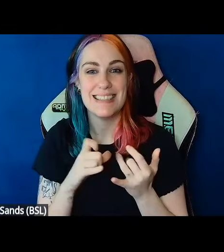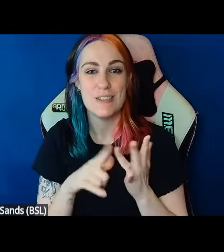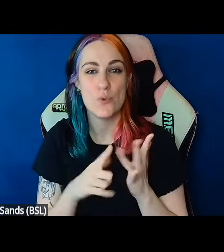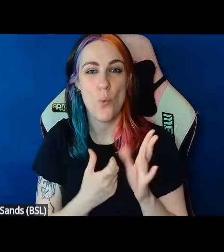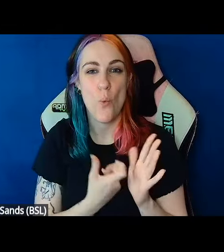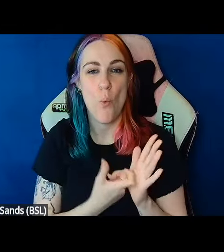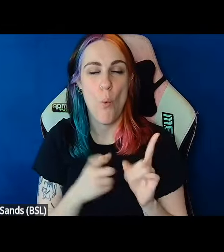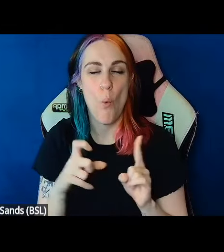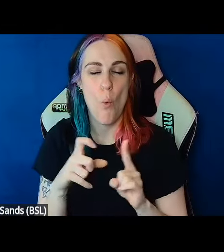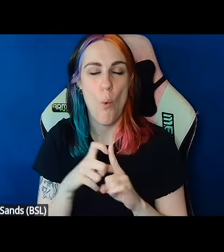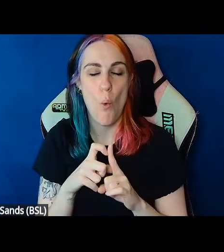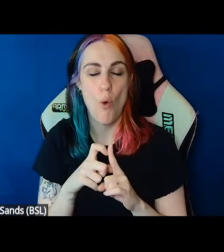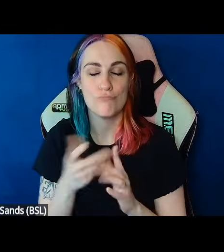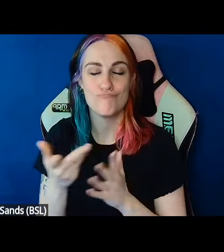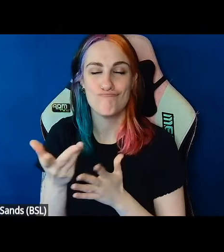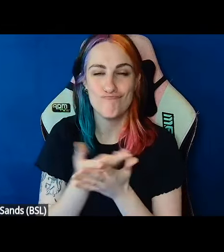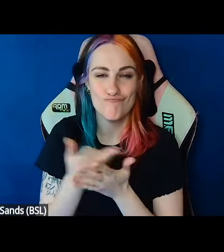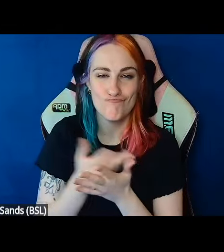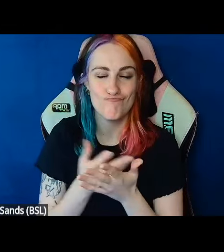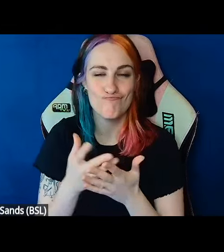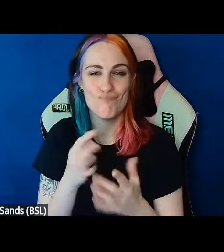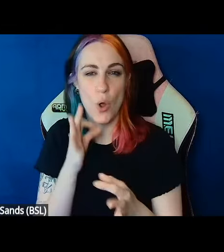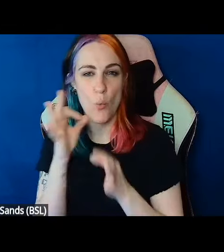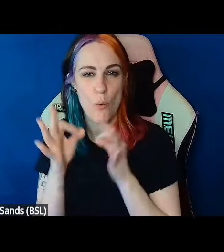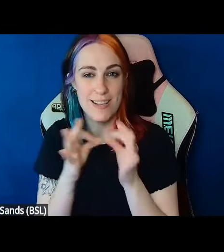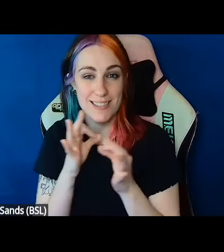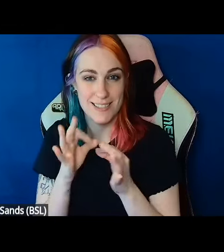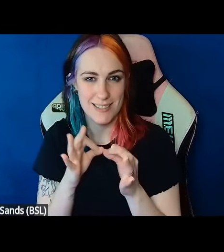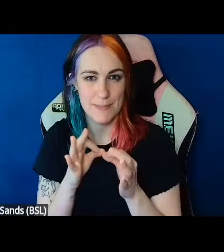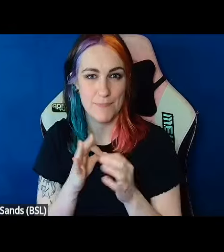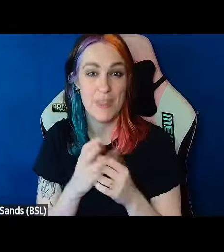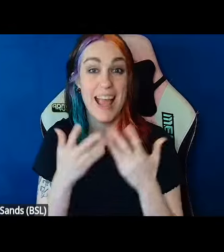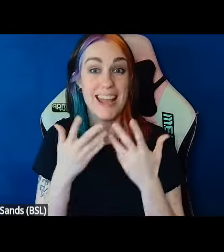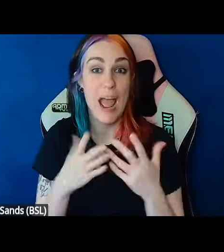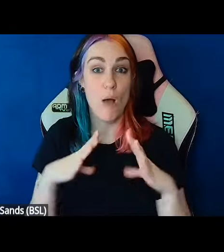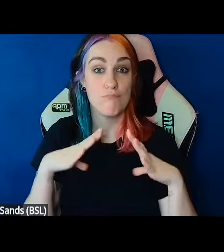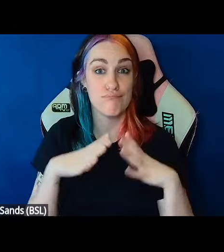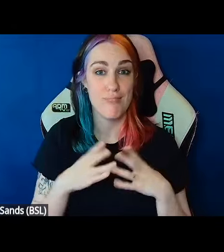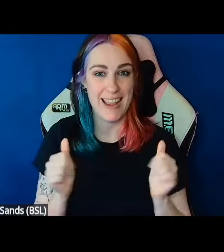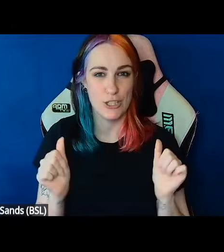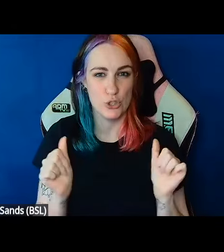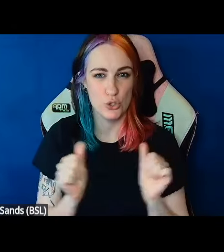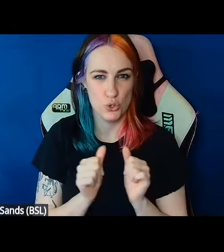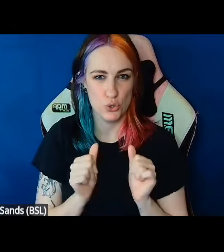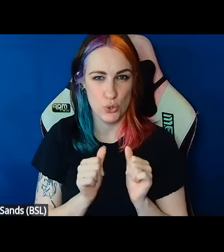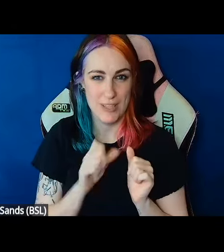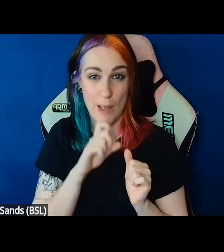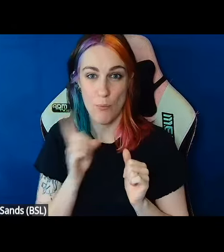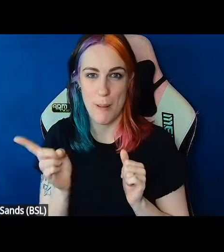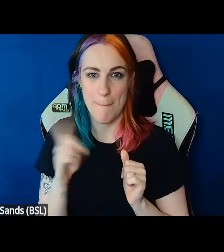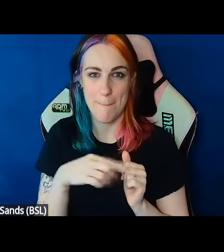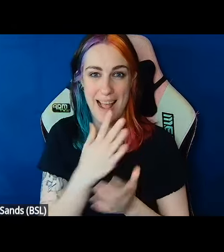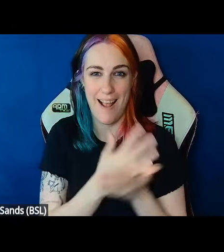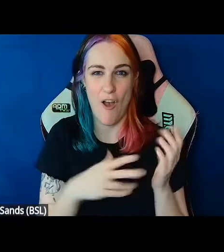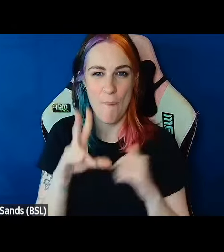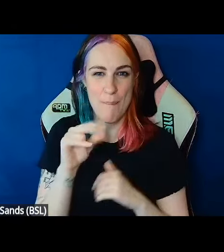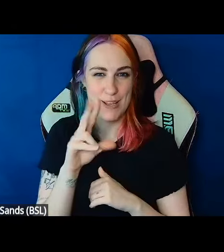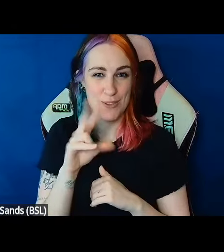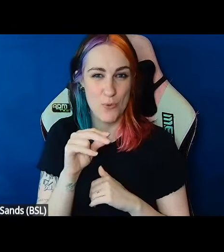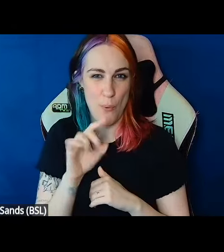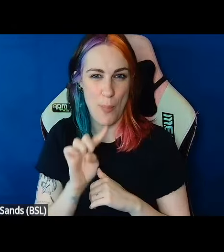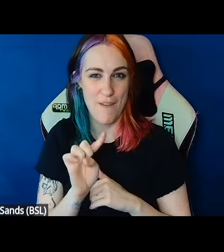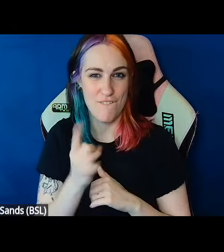another short break, and we will be back at 12:30 with our first panel of the conference. See you shortly. Thank you.